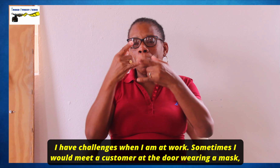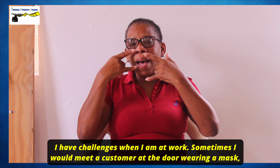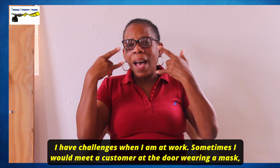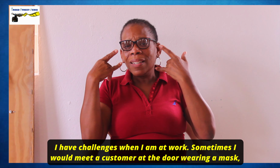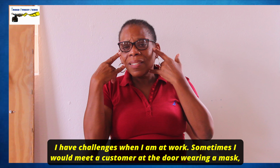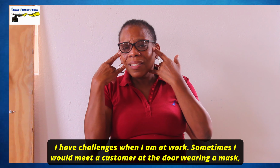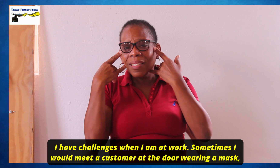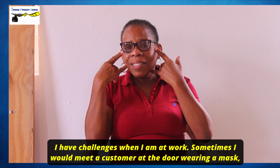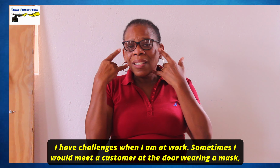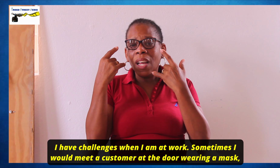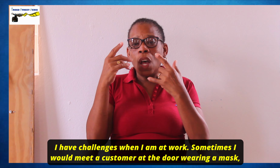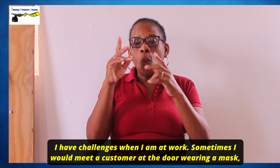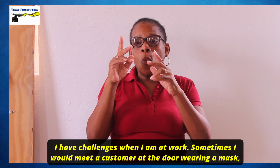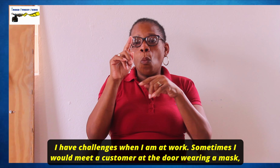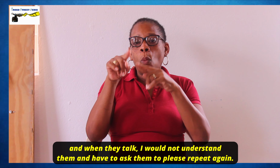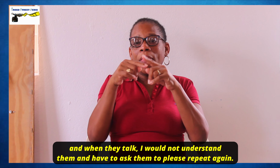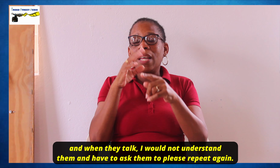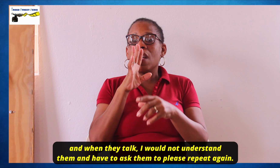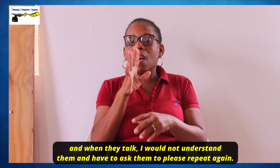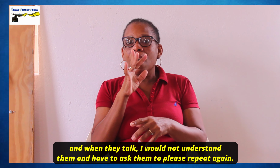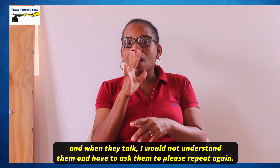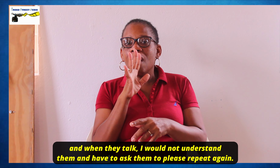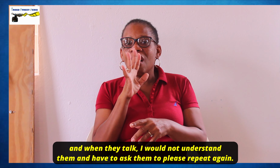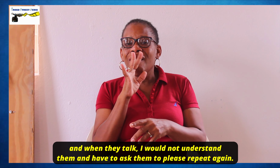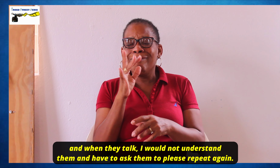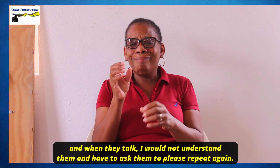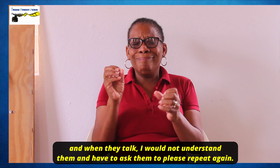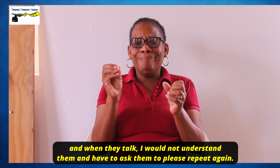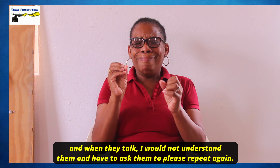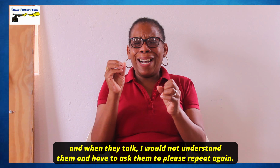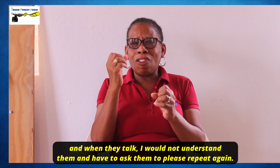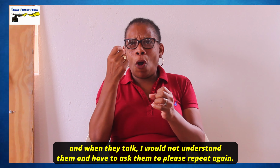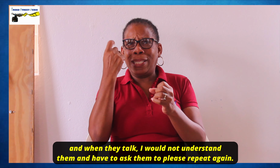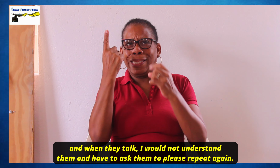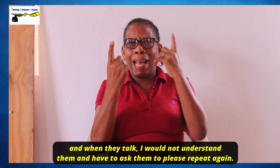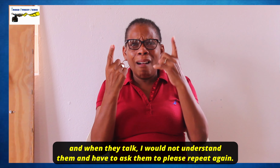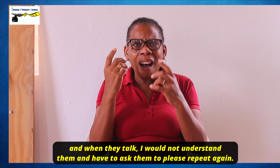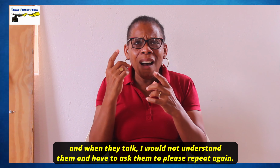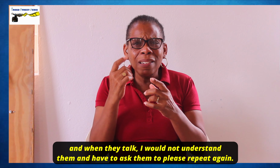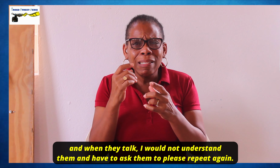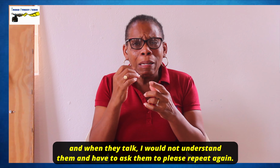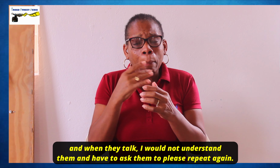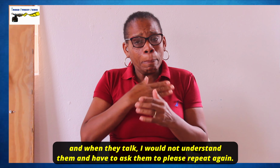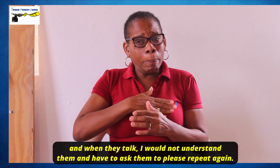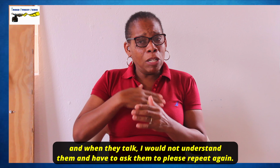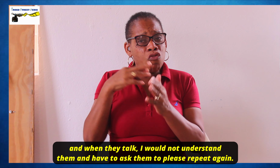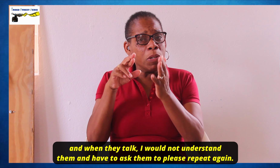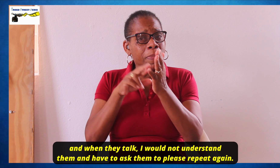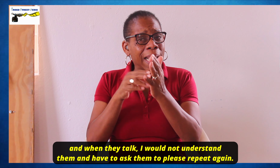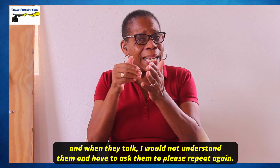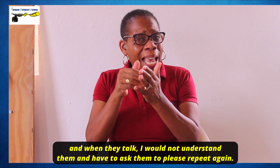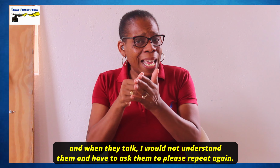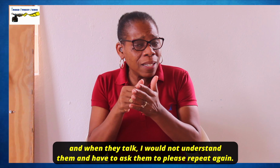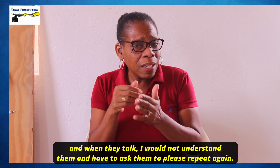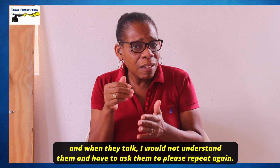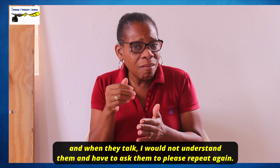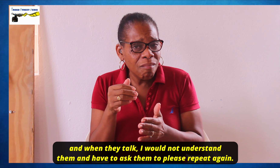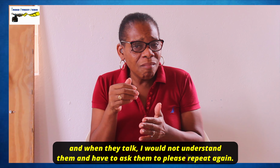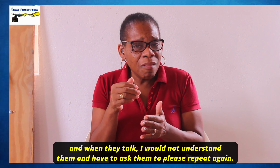wearing a mask, and when they talk, I would not understand them and have to ask them to